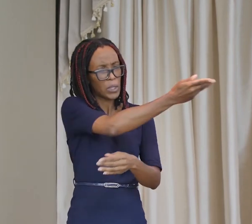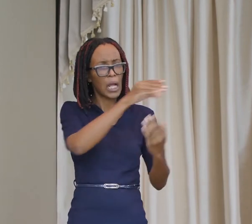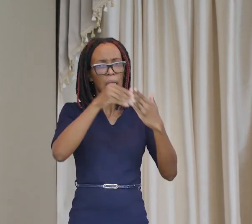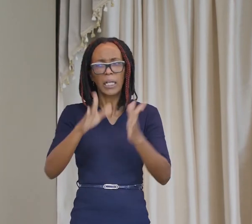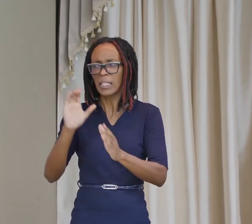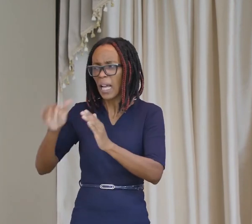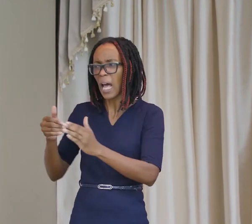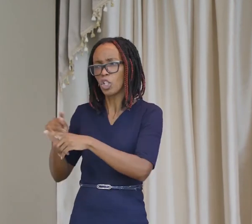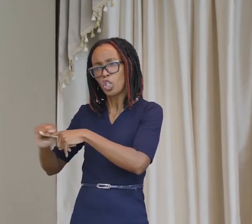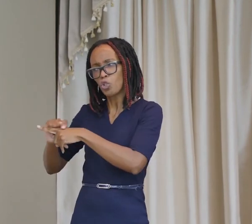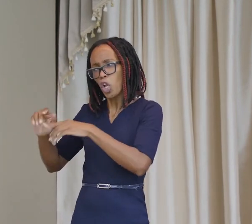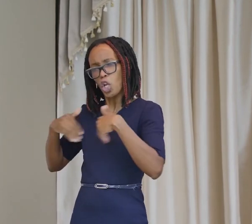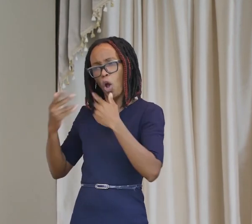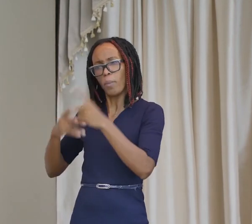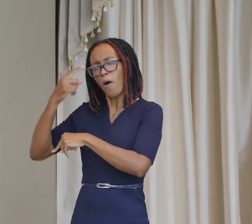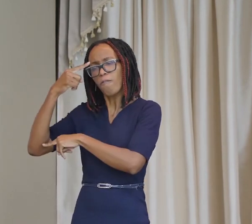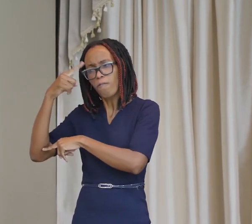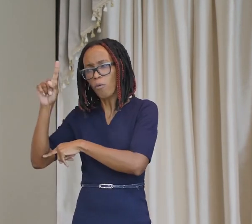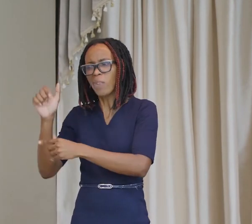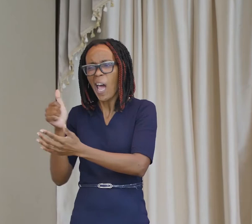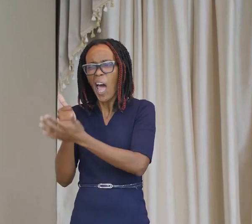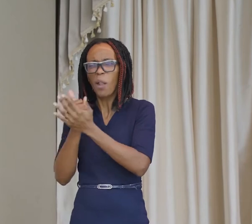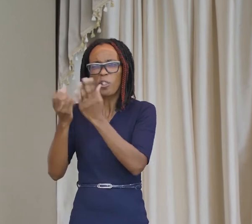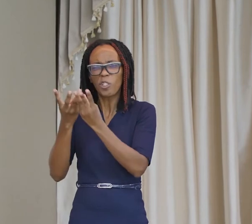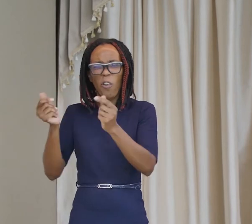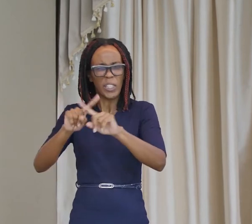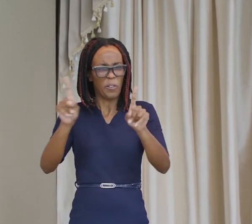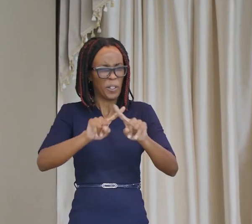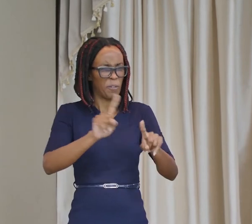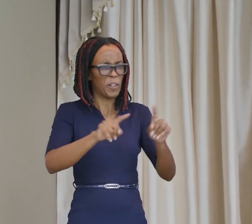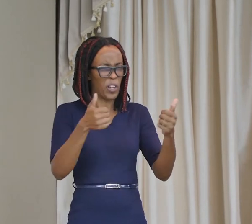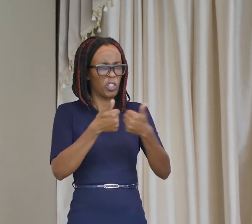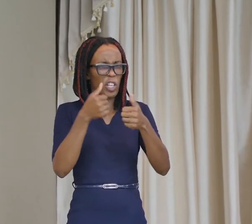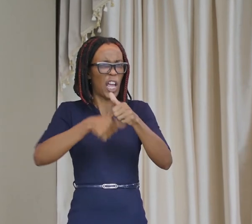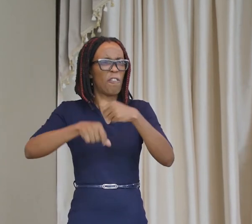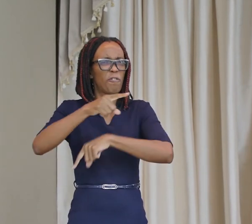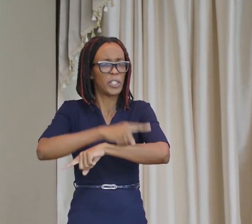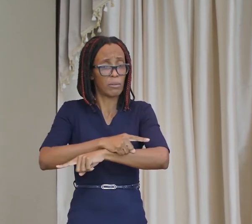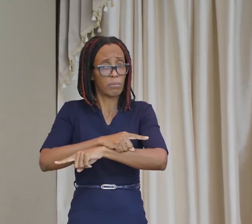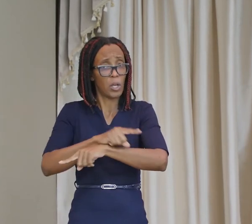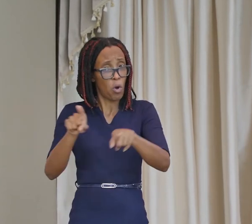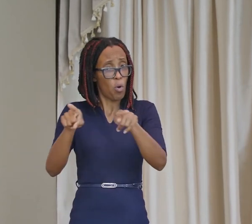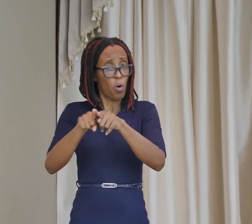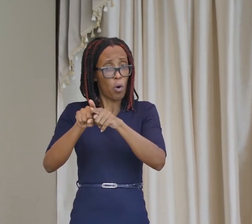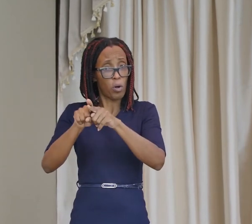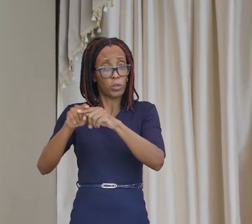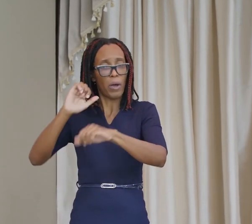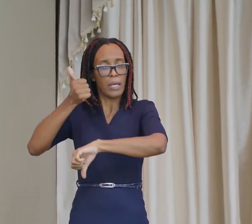young people the tools they need to solve everyday challenges while building a strong civil